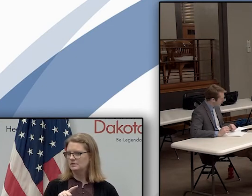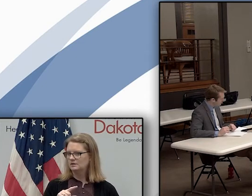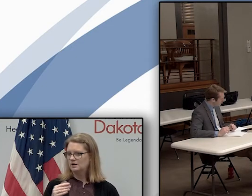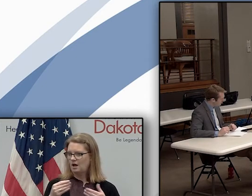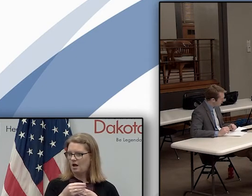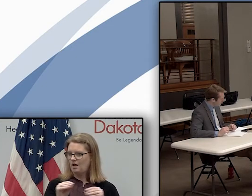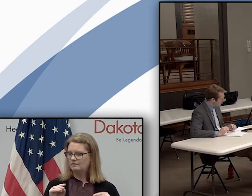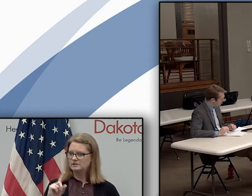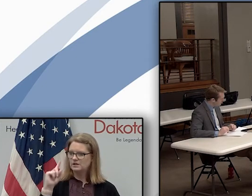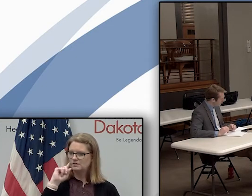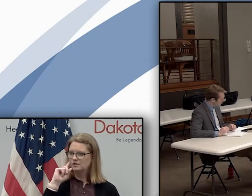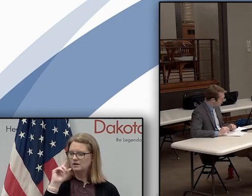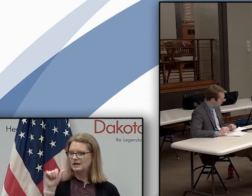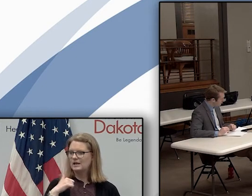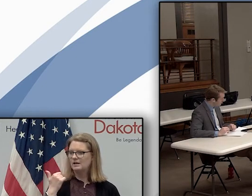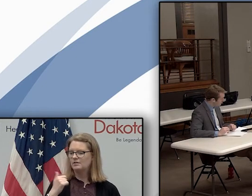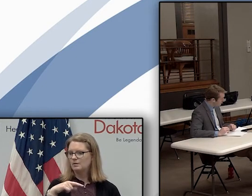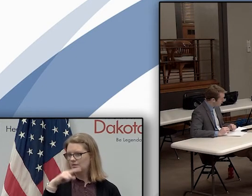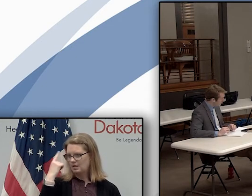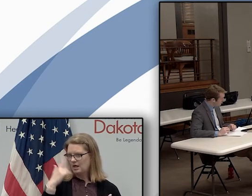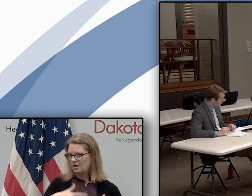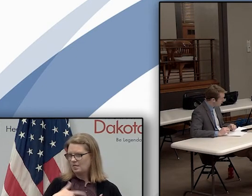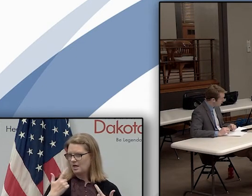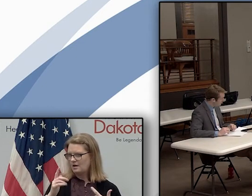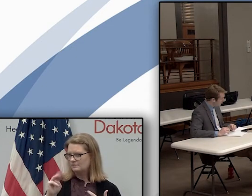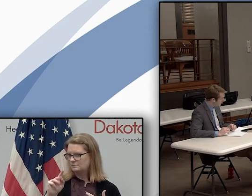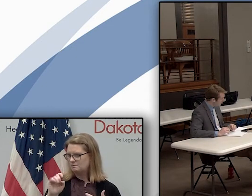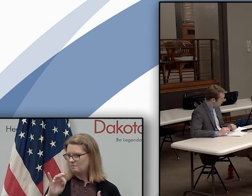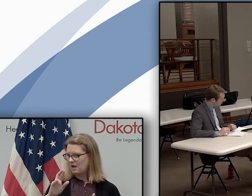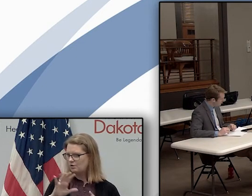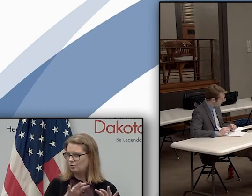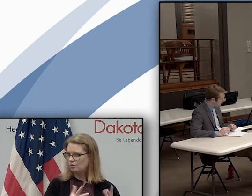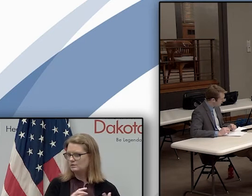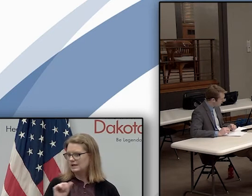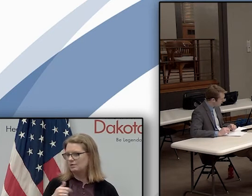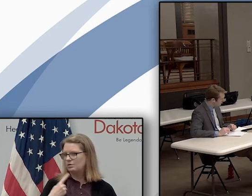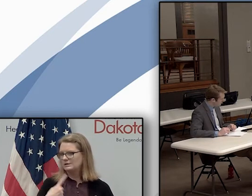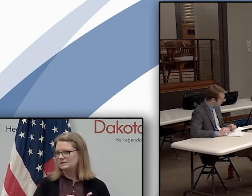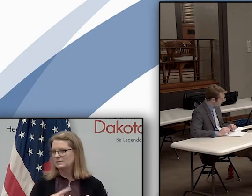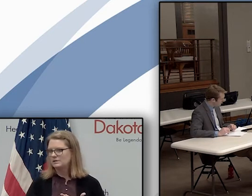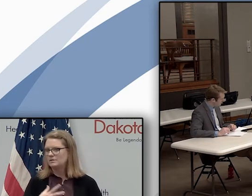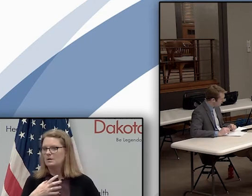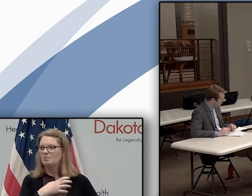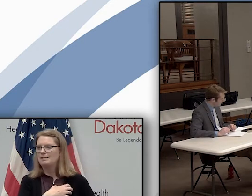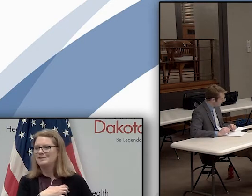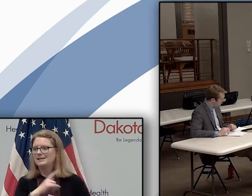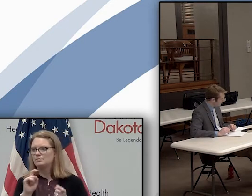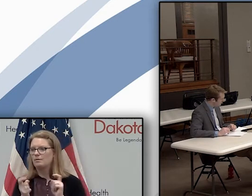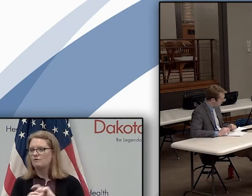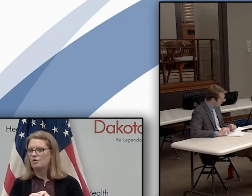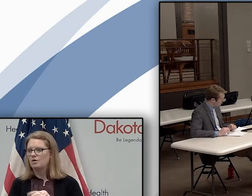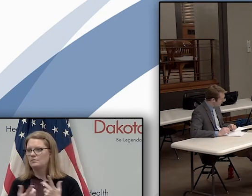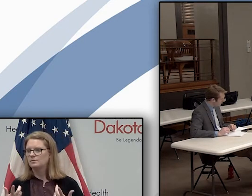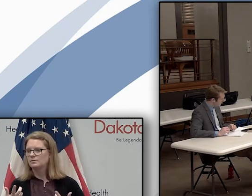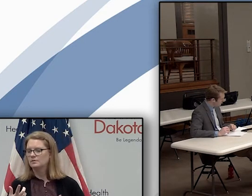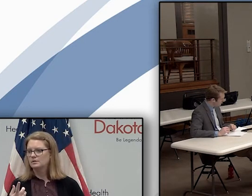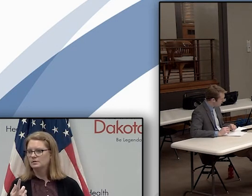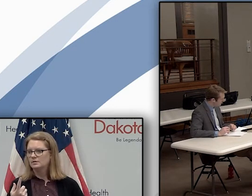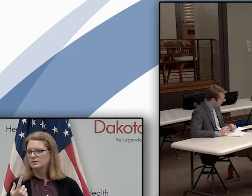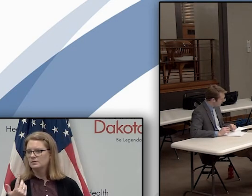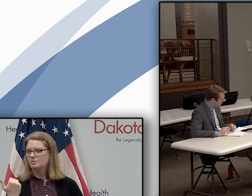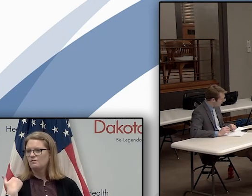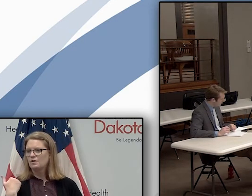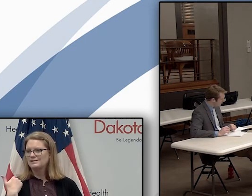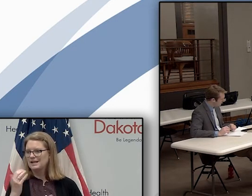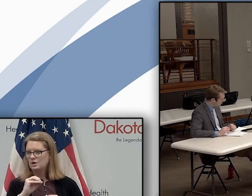office heard from any Black Lives Matters groups or anyone wanting to discuss police reform? The last time it was brought up, you'd said no one had reached